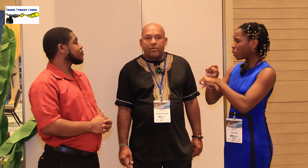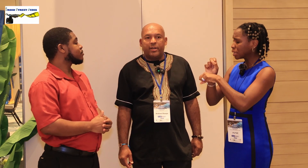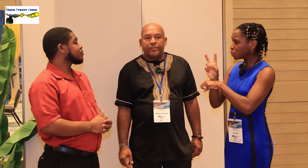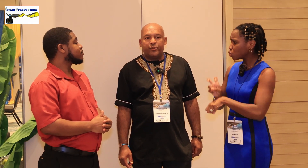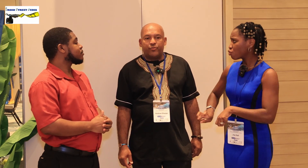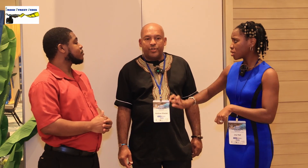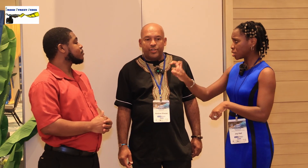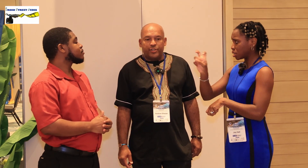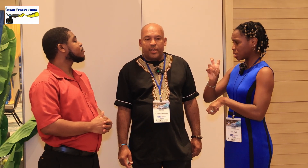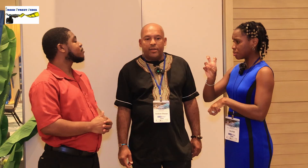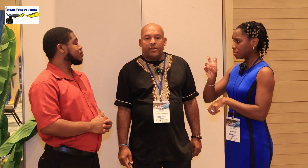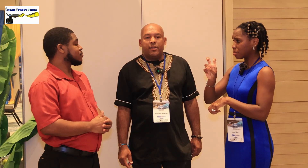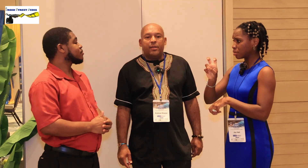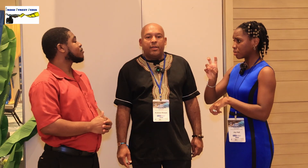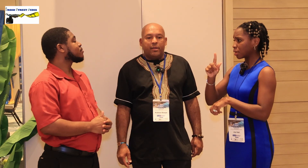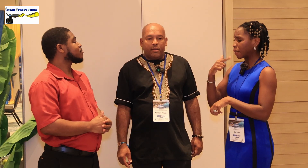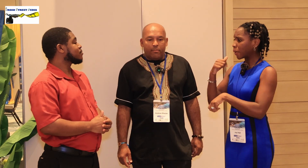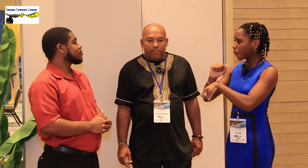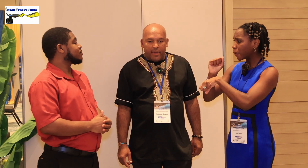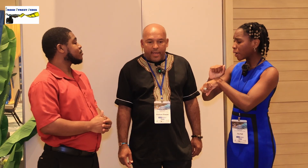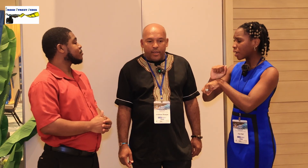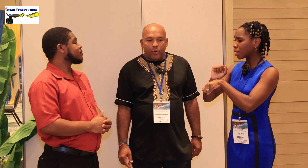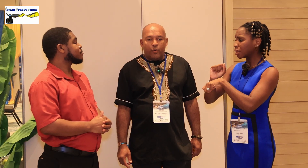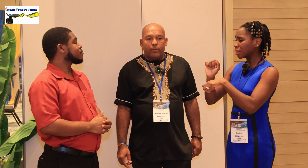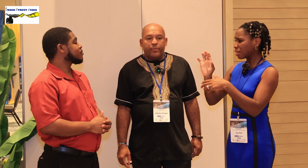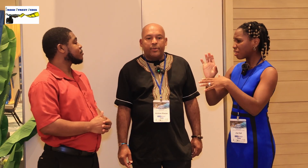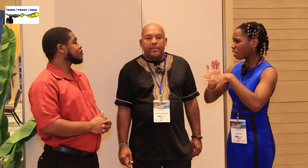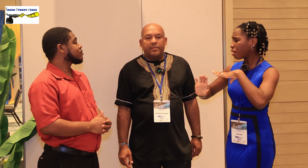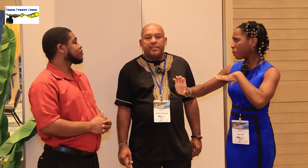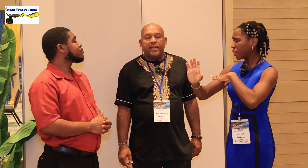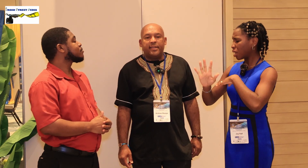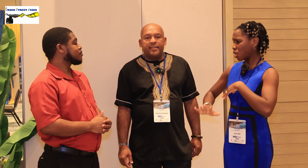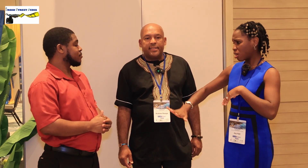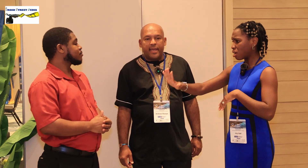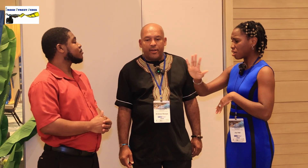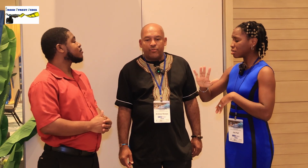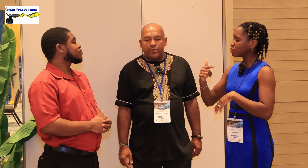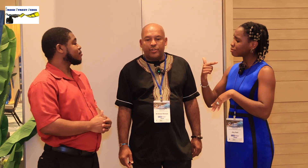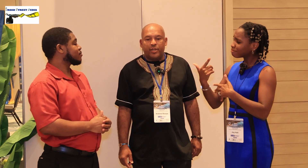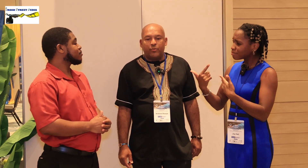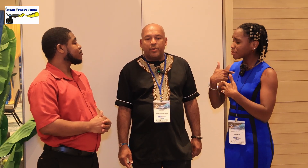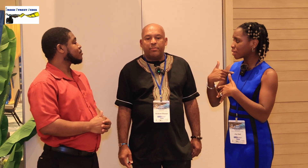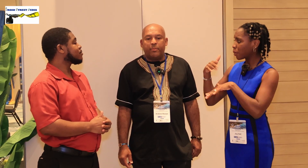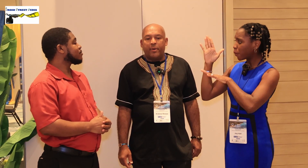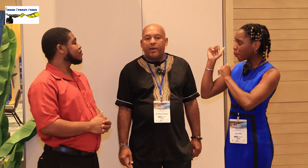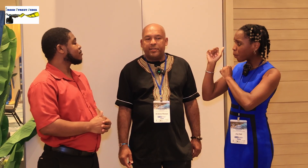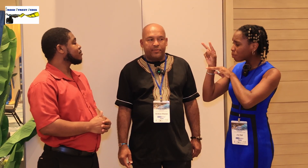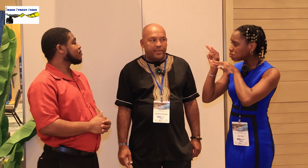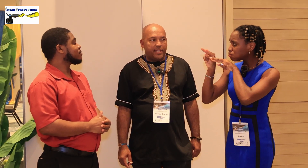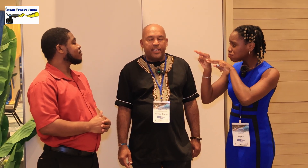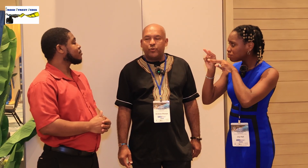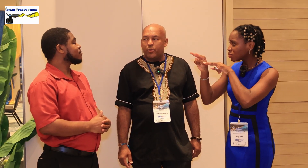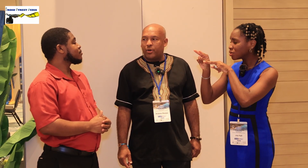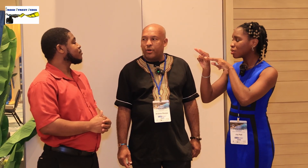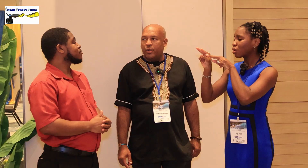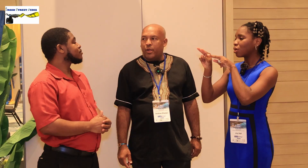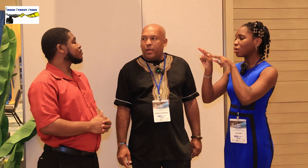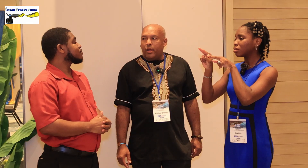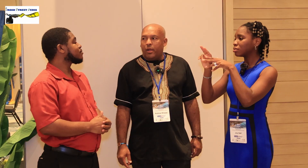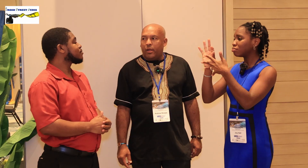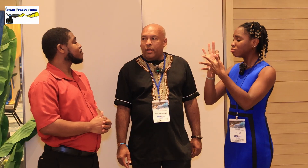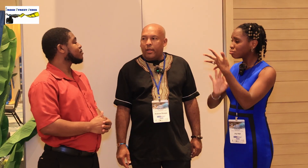working across the region, my hope is that the entire region will be part of the